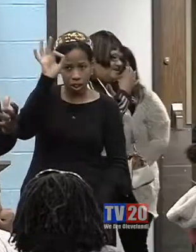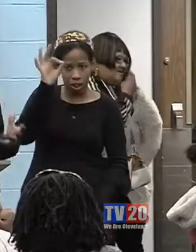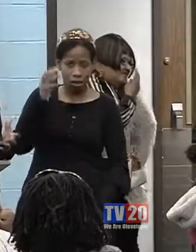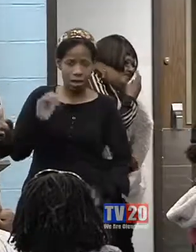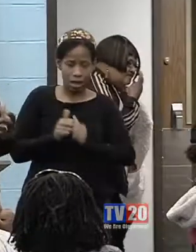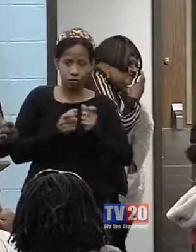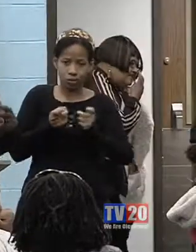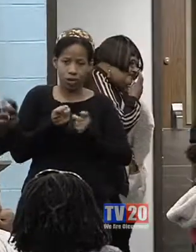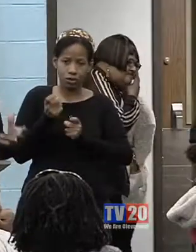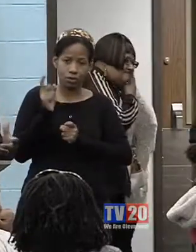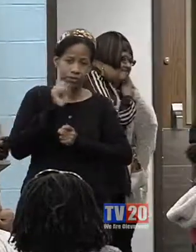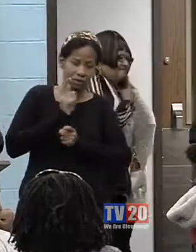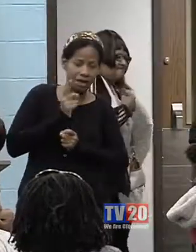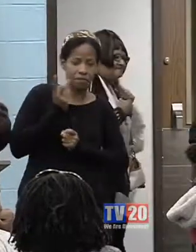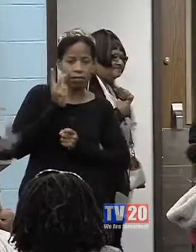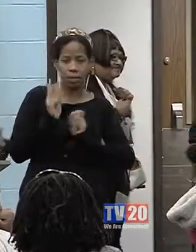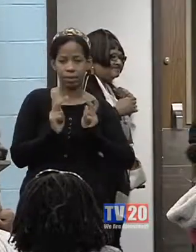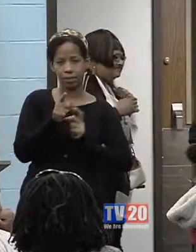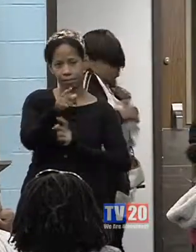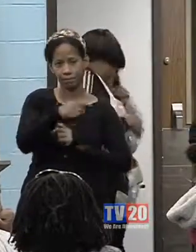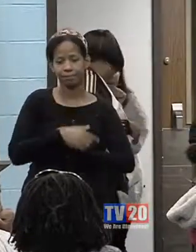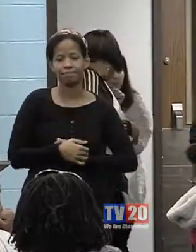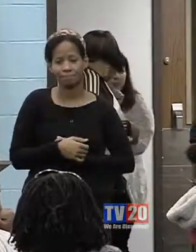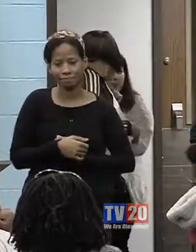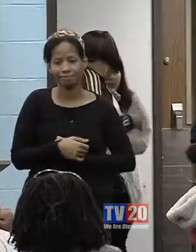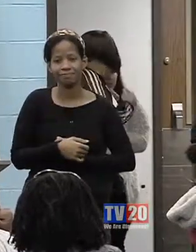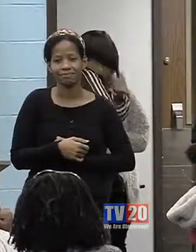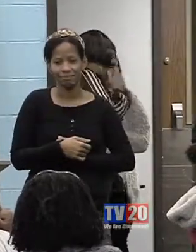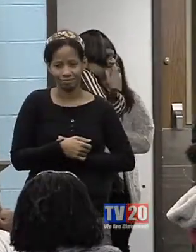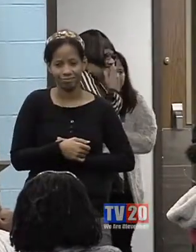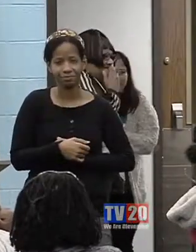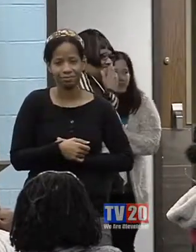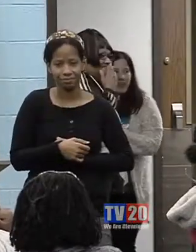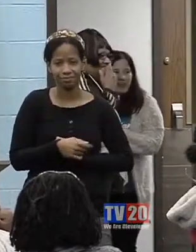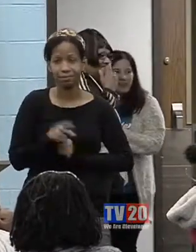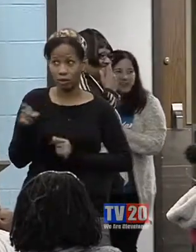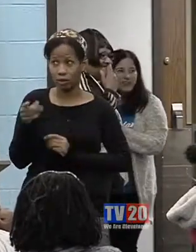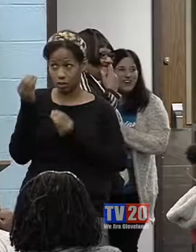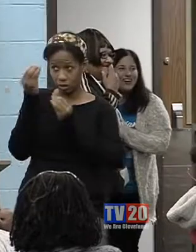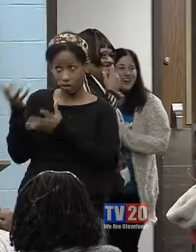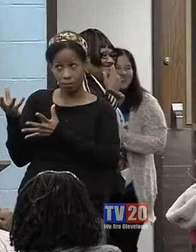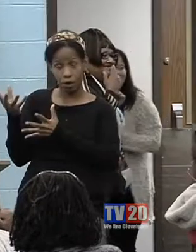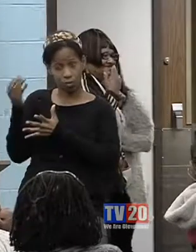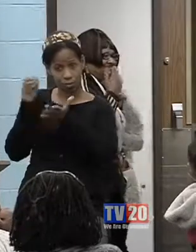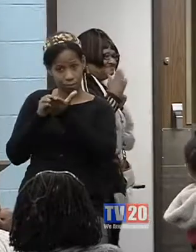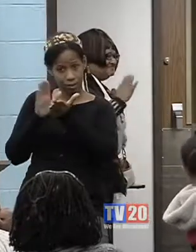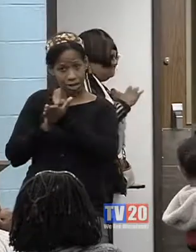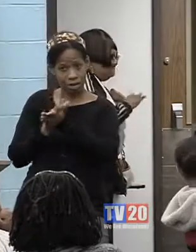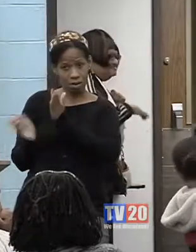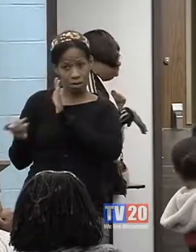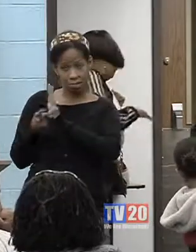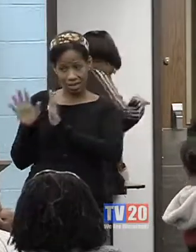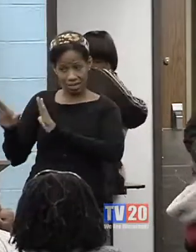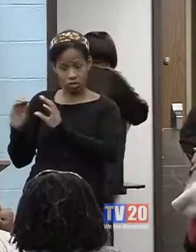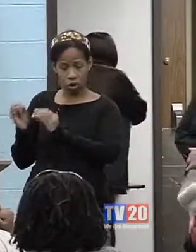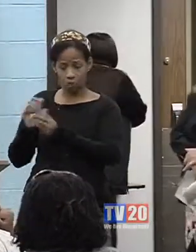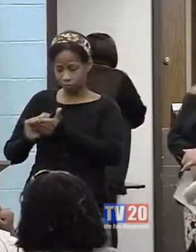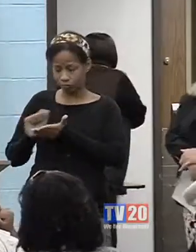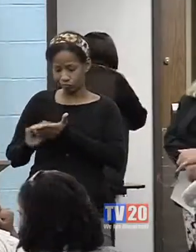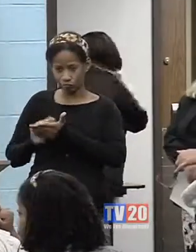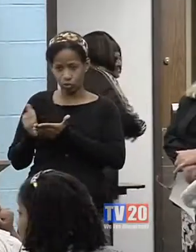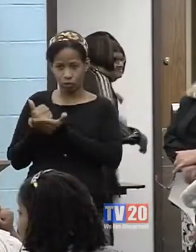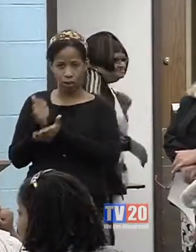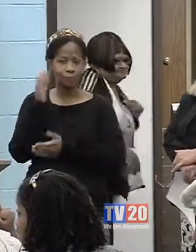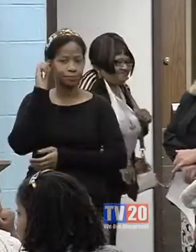residents, not even just the site centers, but the residents, and it would help us out more. Because, you know, training is always ongoing. It's